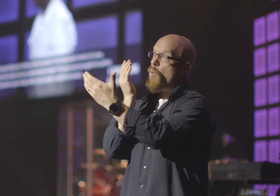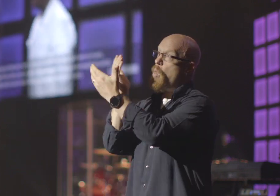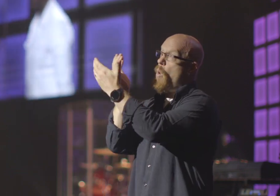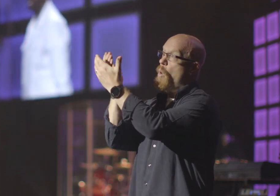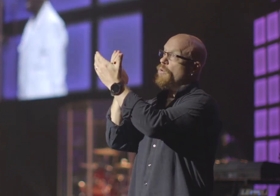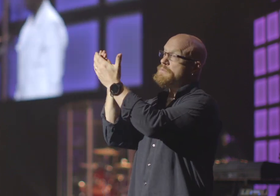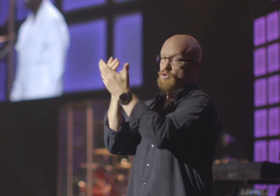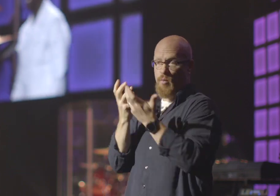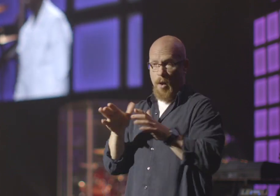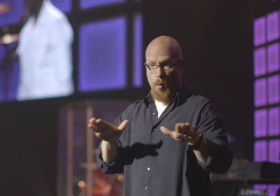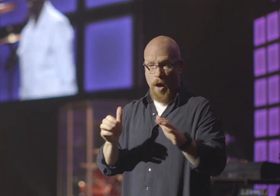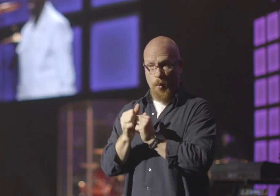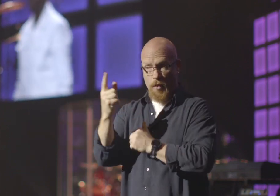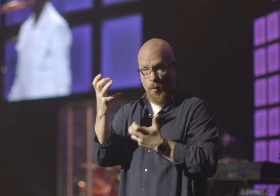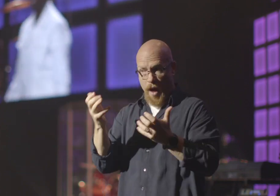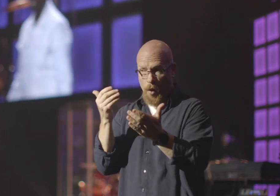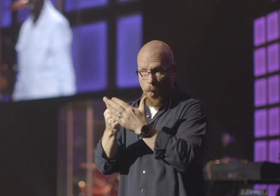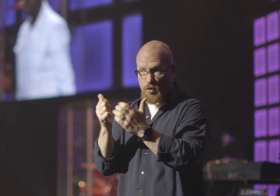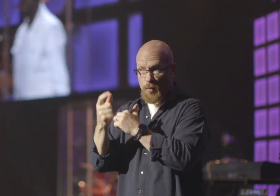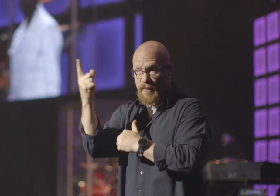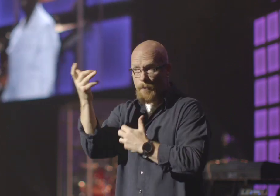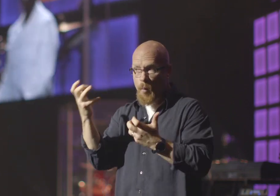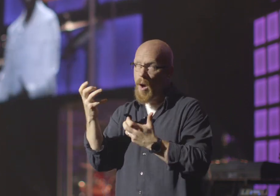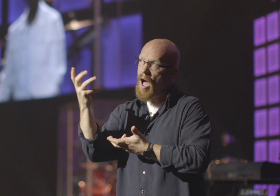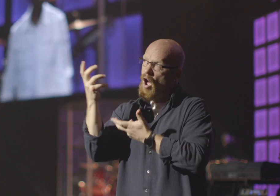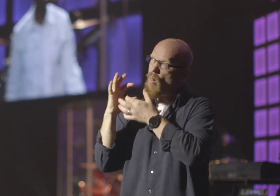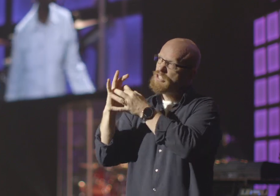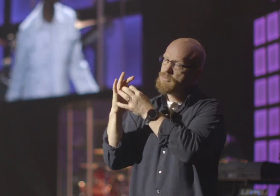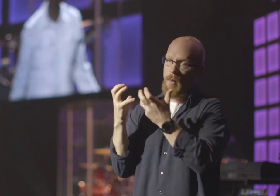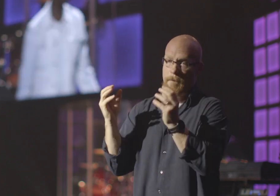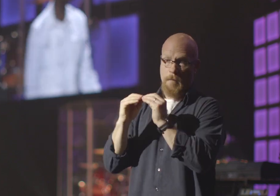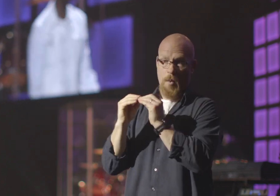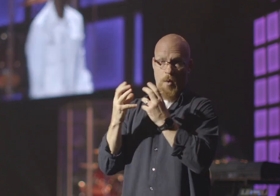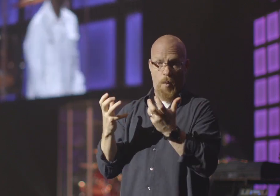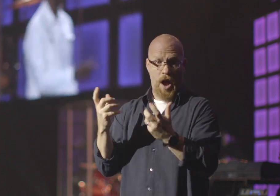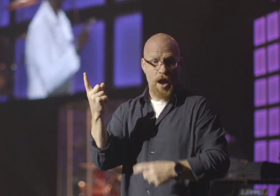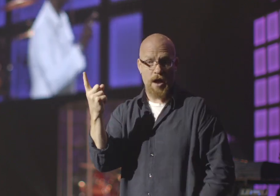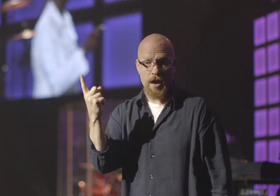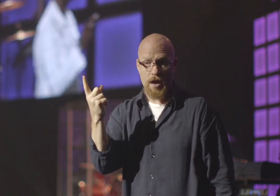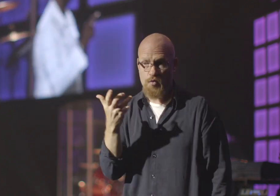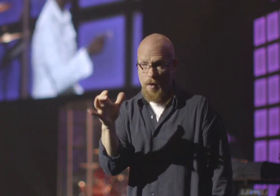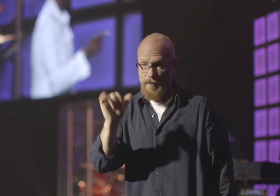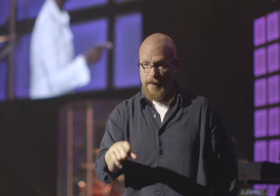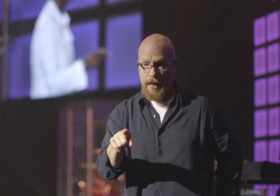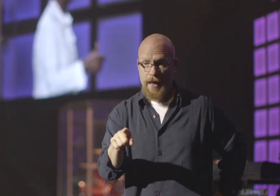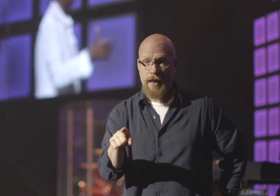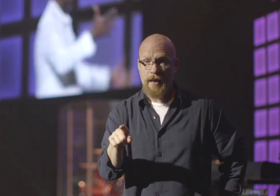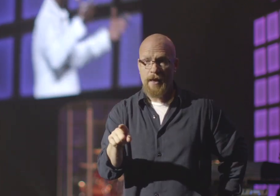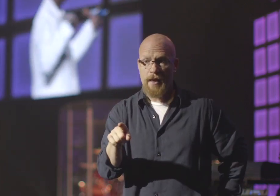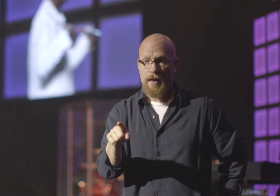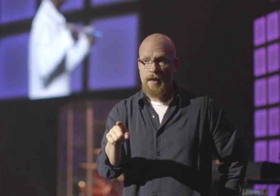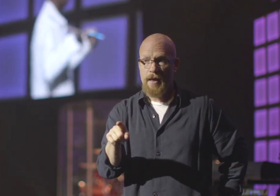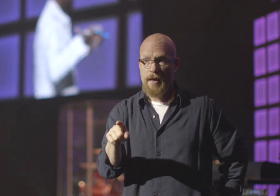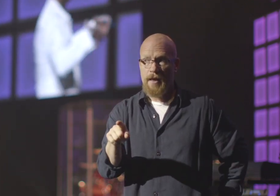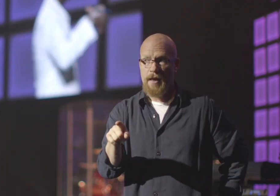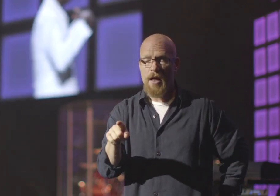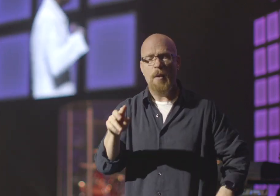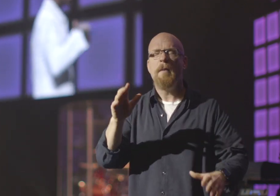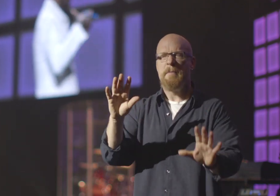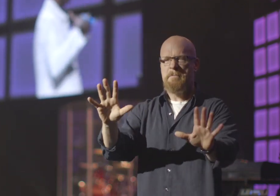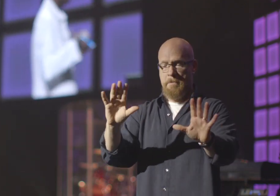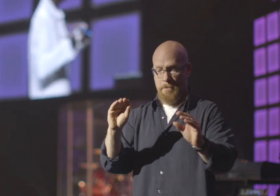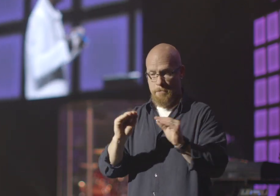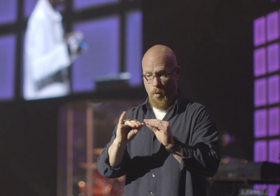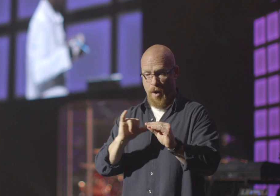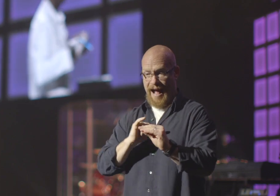that you want to walk with God, you say that you want to have an intimate relationship with God and be close to God, the closer you get there, well, let me put it on myself, the closer